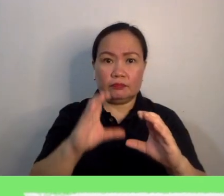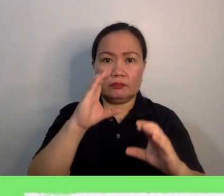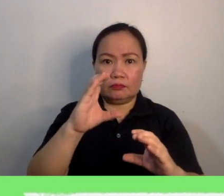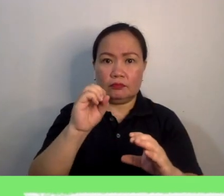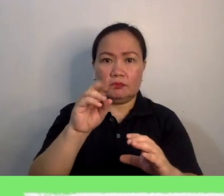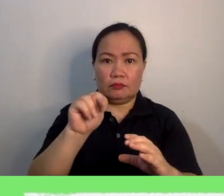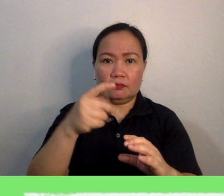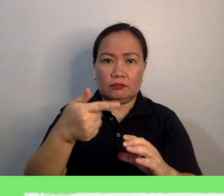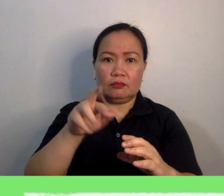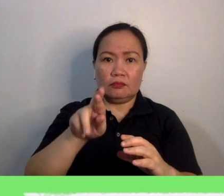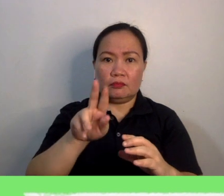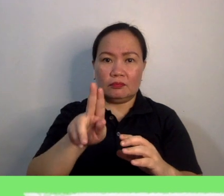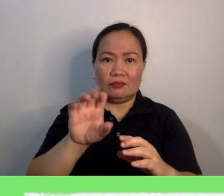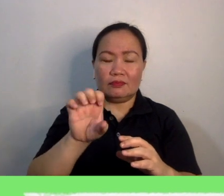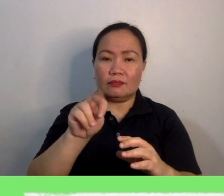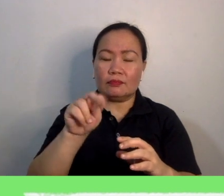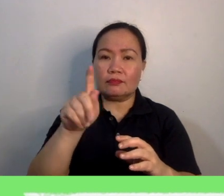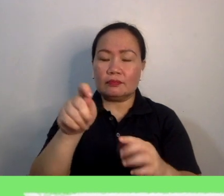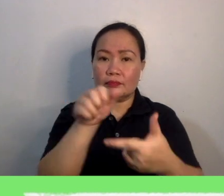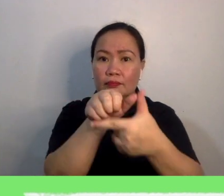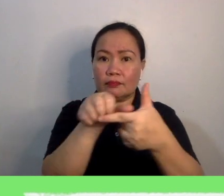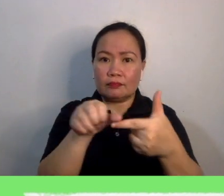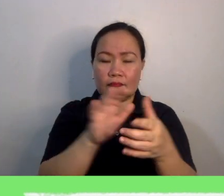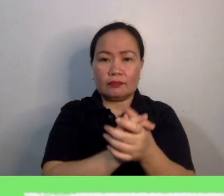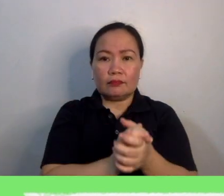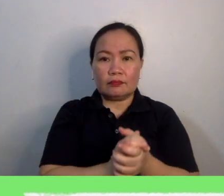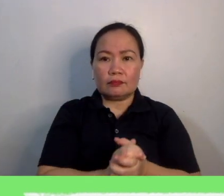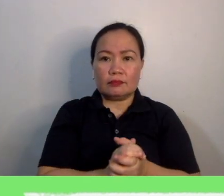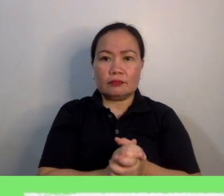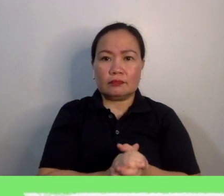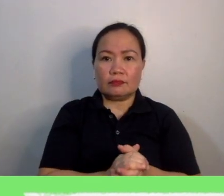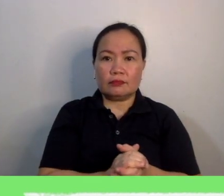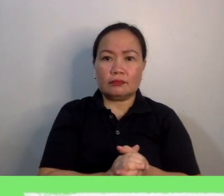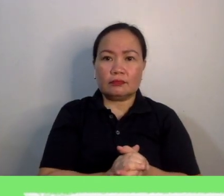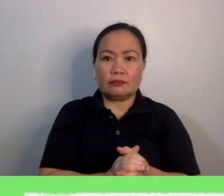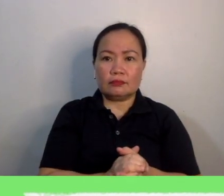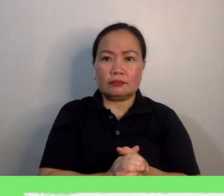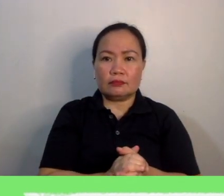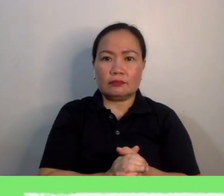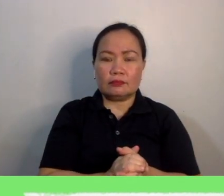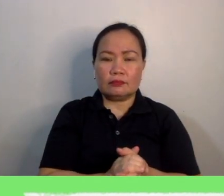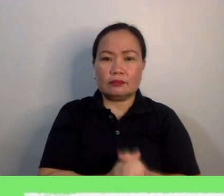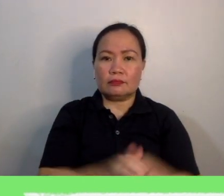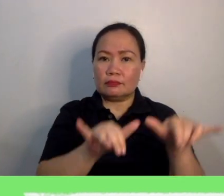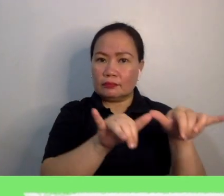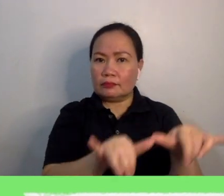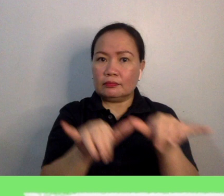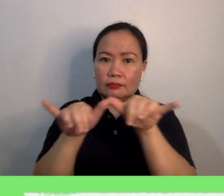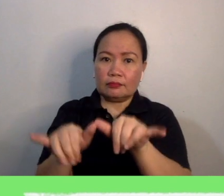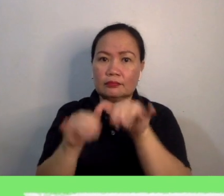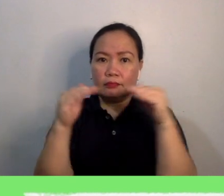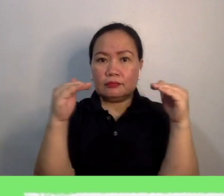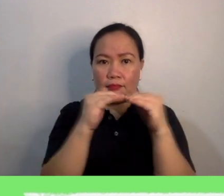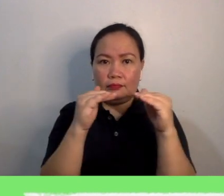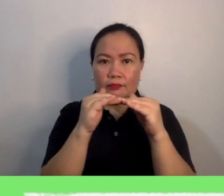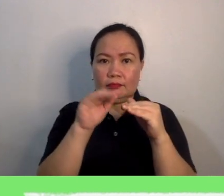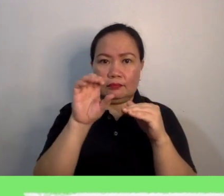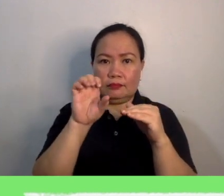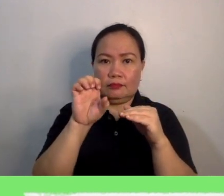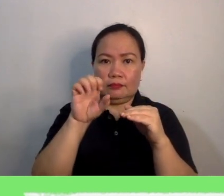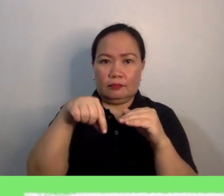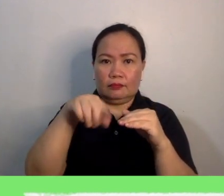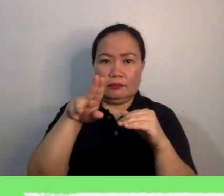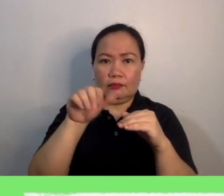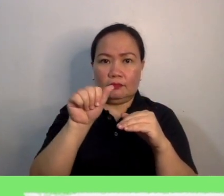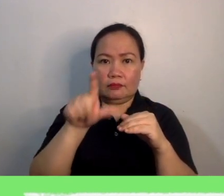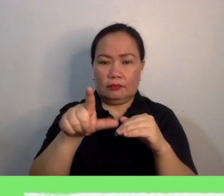pag sinabi natin congruent angles, automatic yan. The measures are equal. Okay? So, yung measure